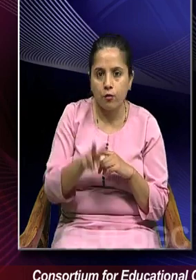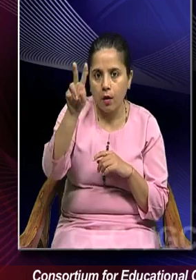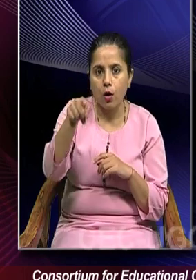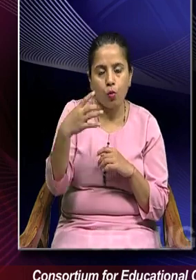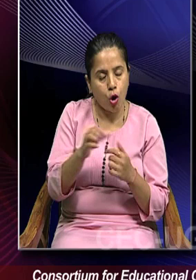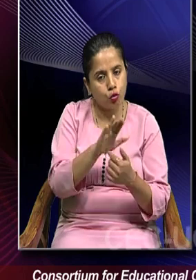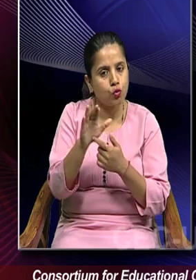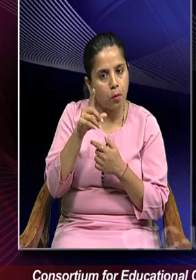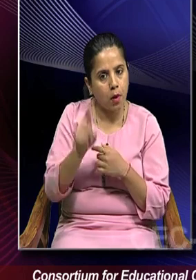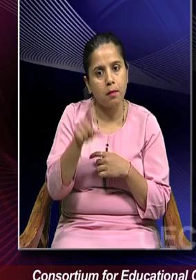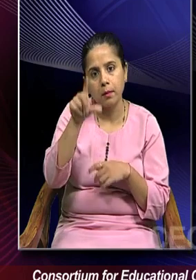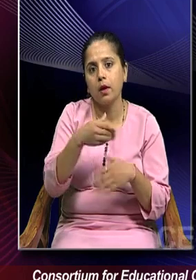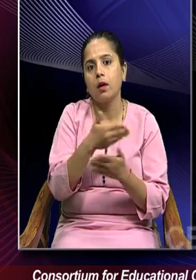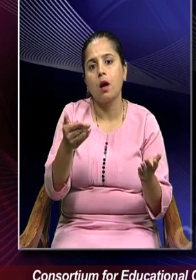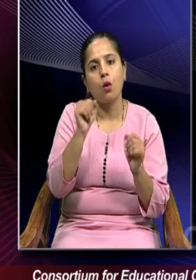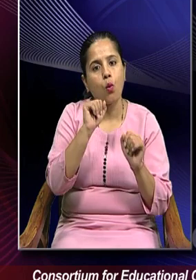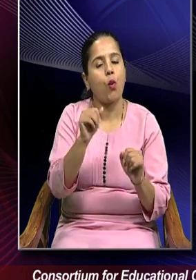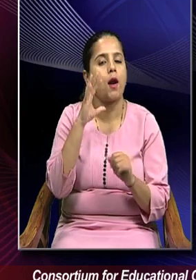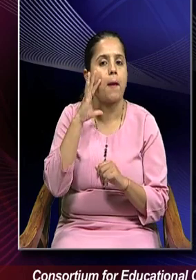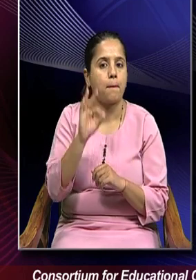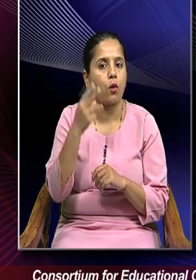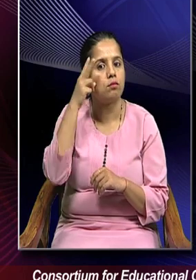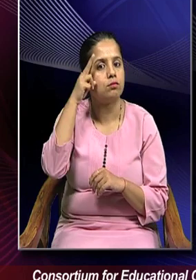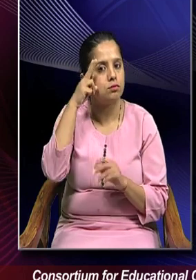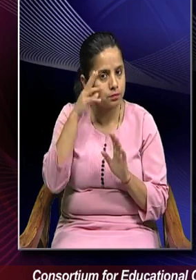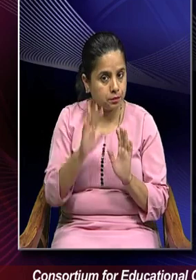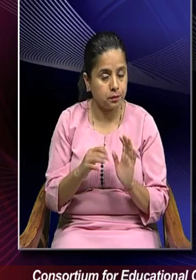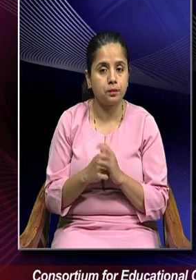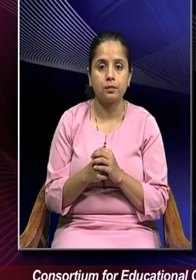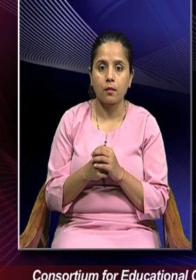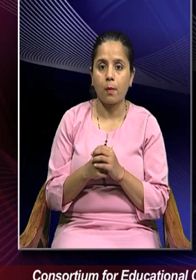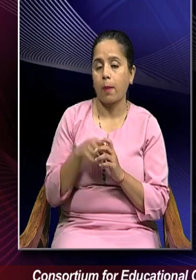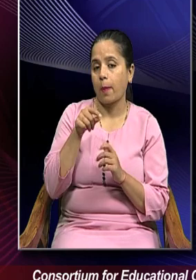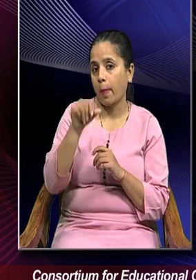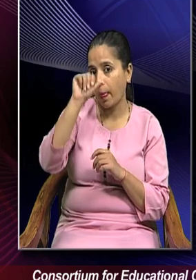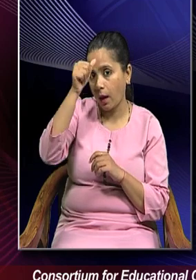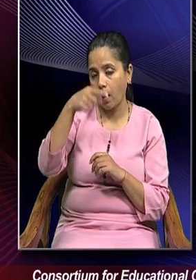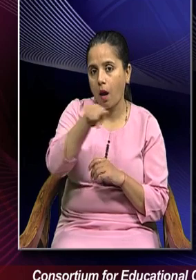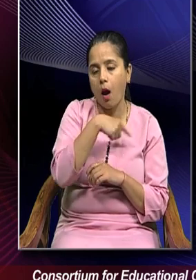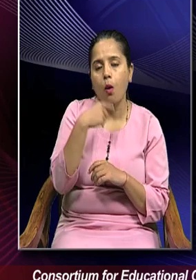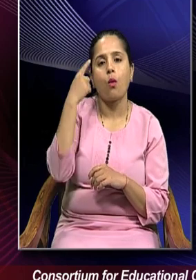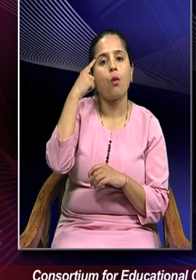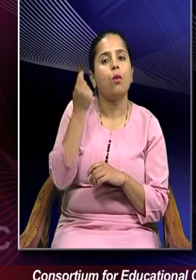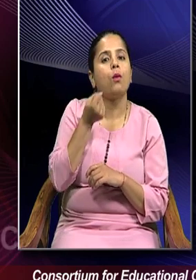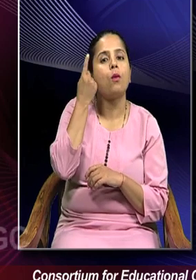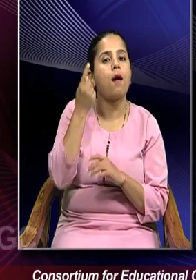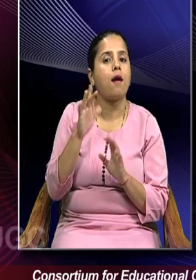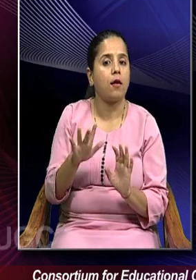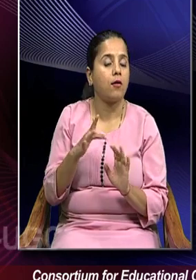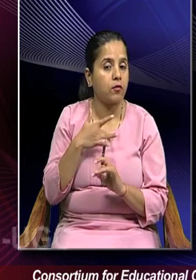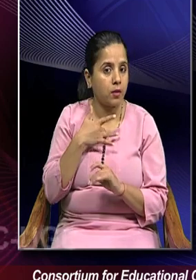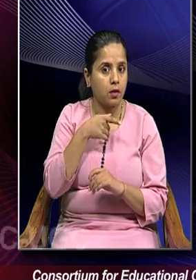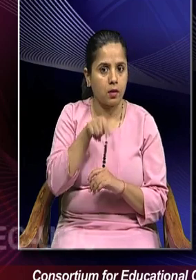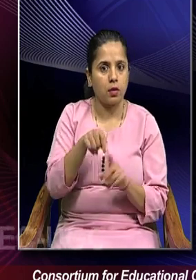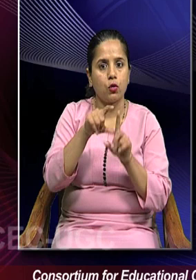to the audience. So that was their main concern. And Indians they realized that this was